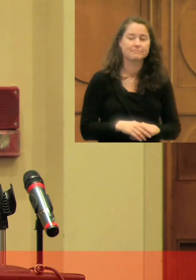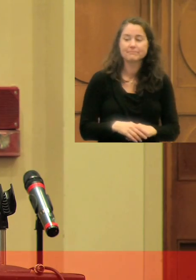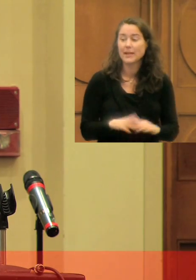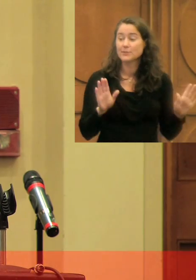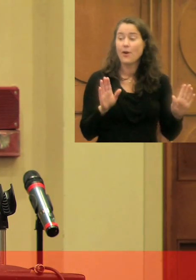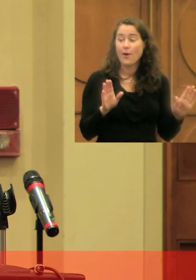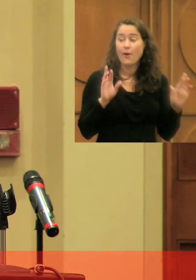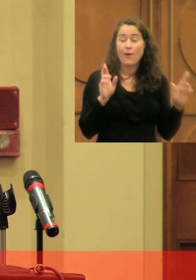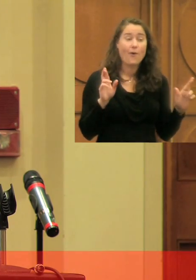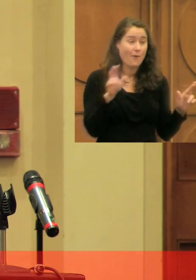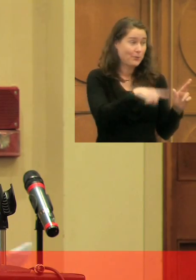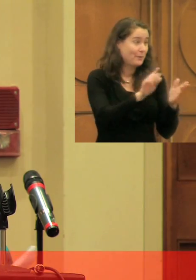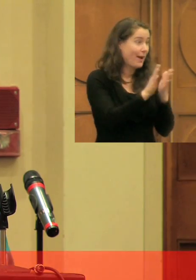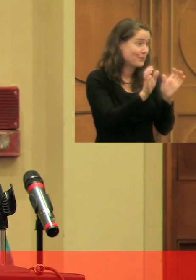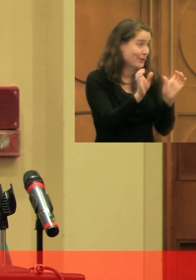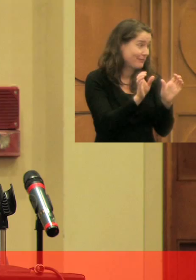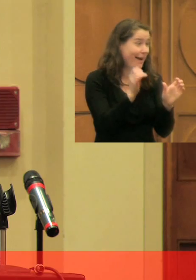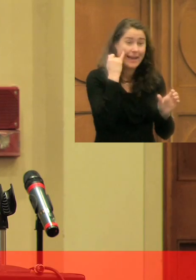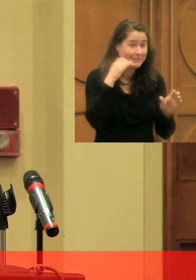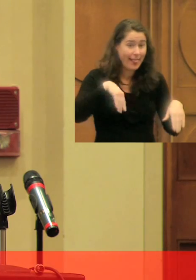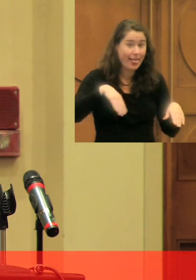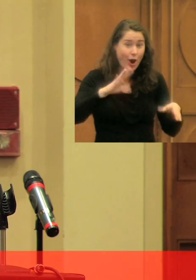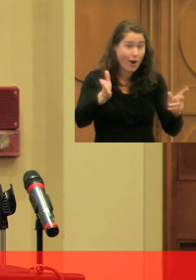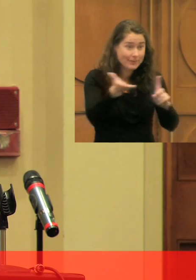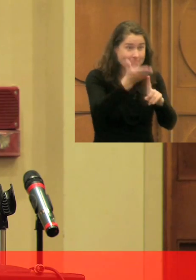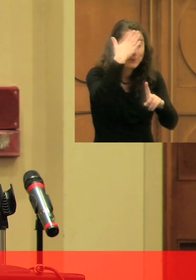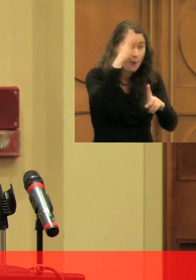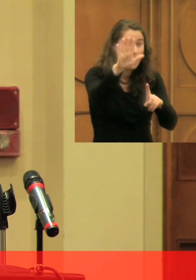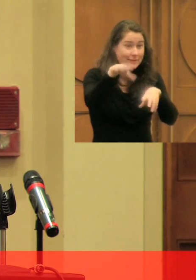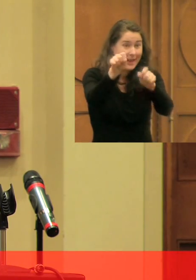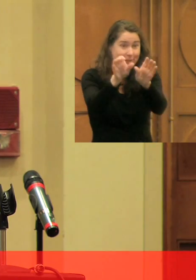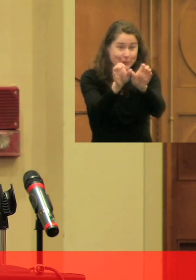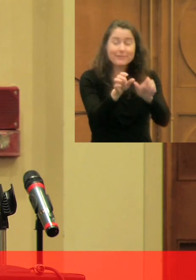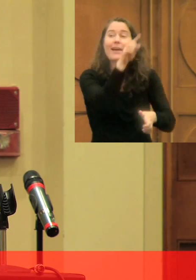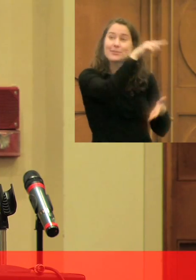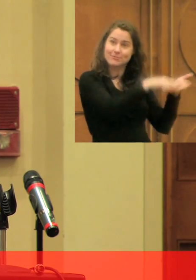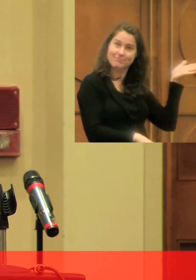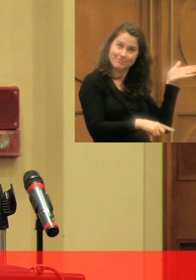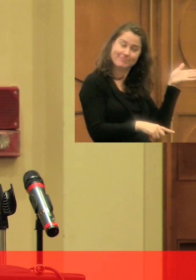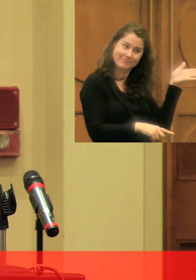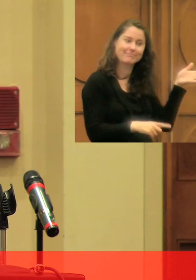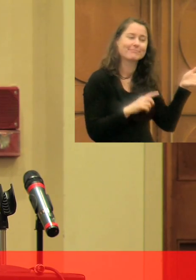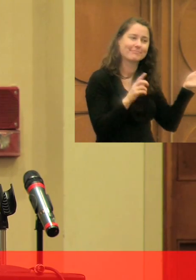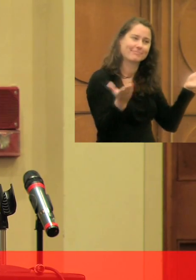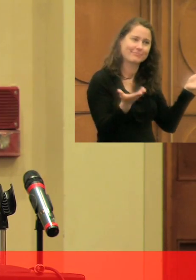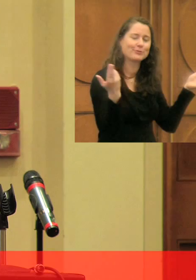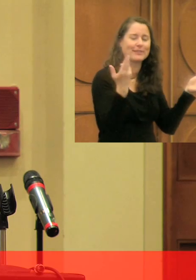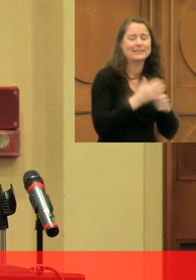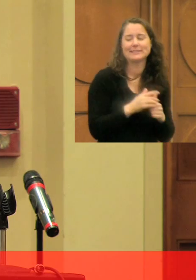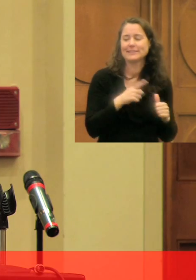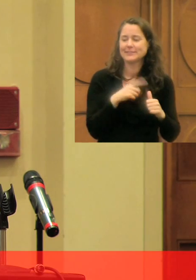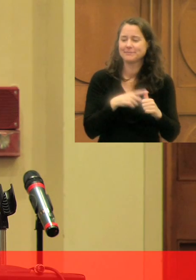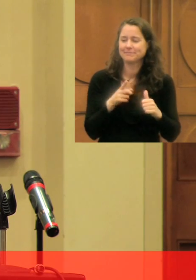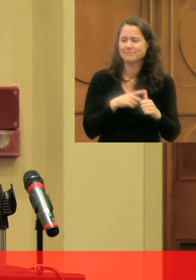these are some of the reasons to get certified if you are not already convinced, but you really are going to set an example for everyone as you get